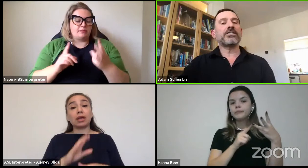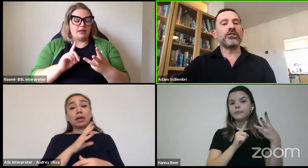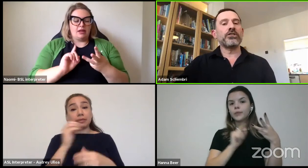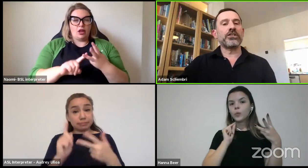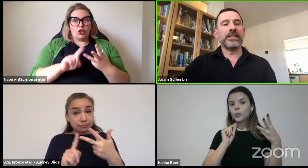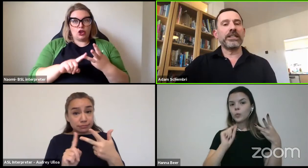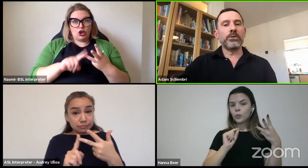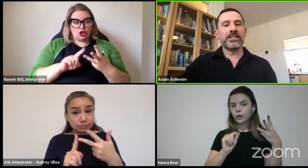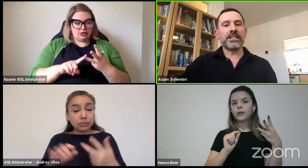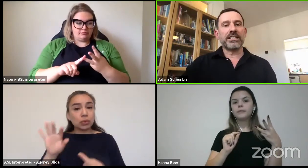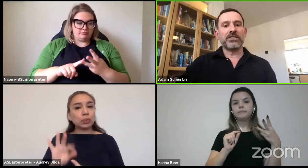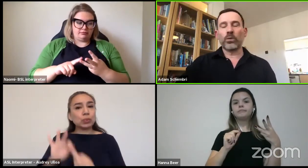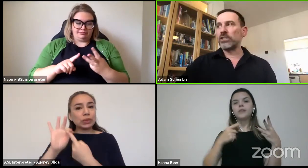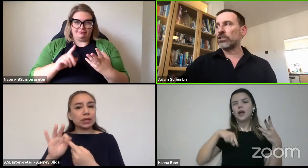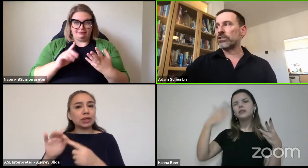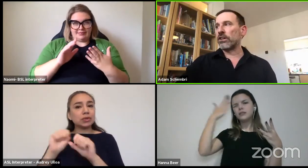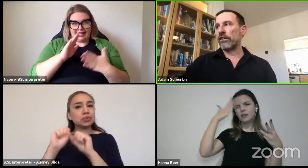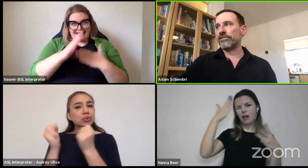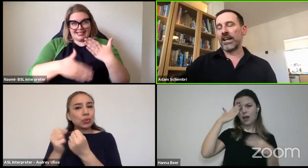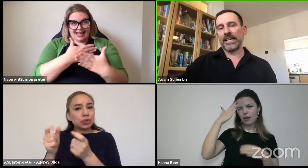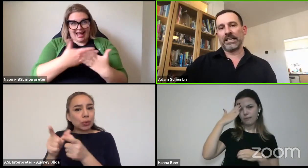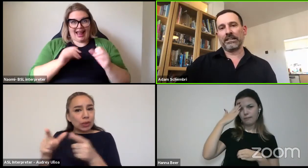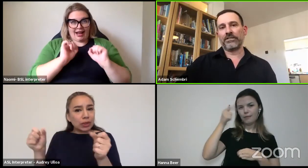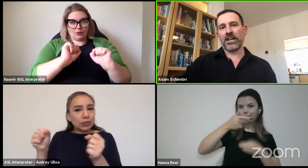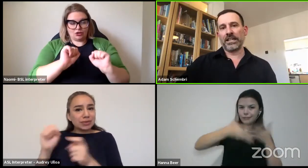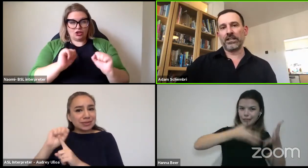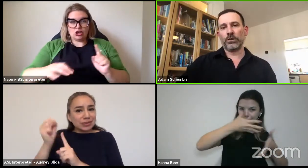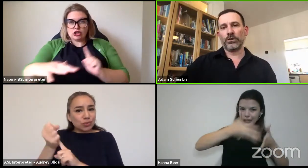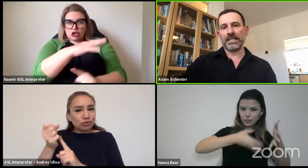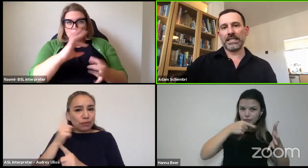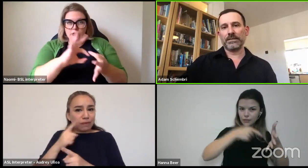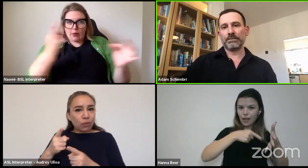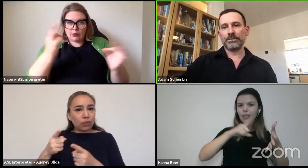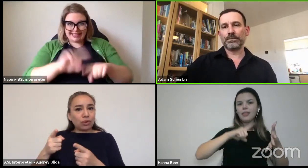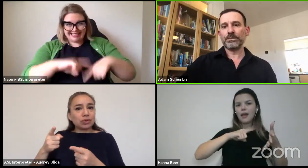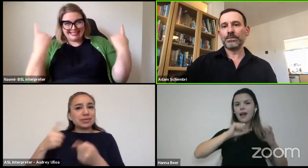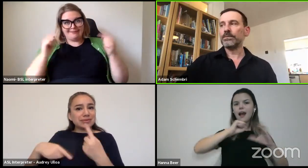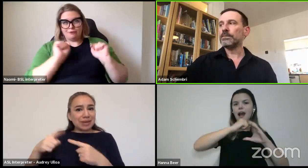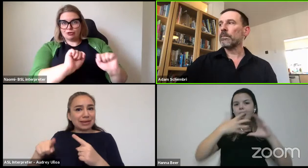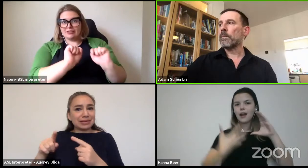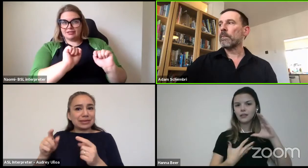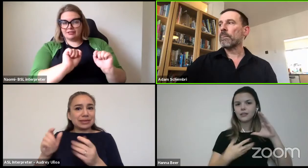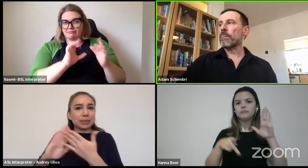unique sociolinguistic situation of signing communities.